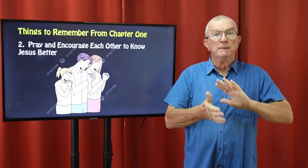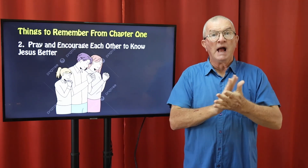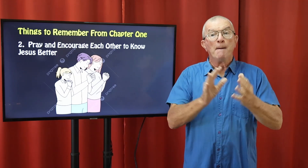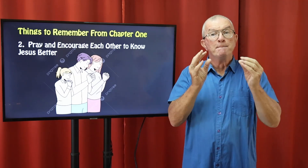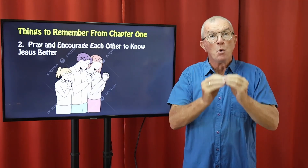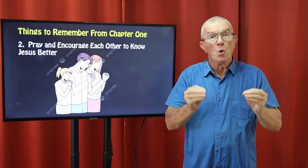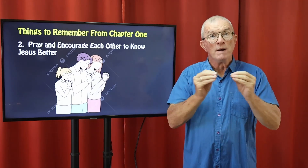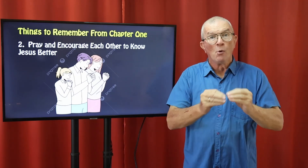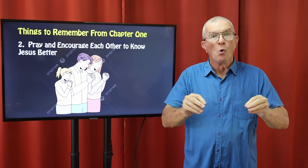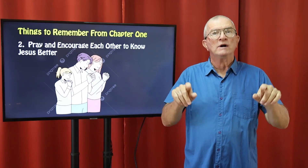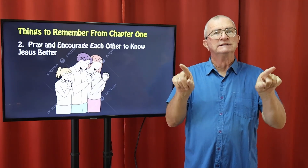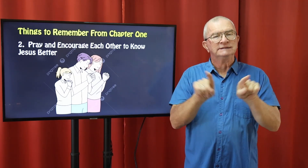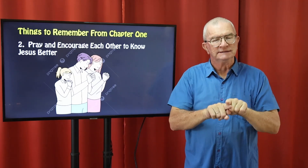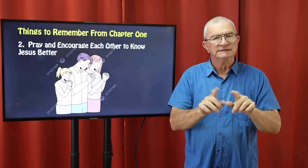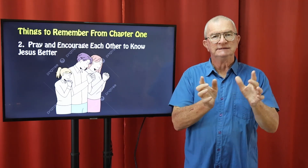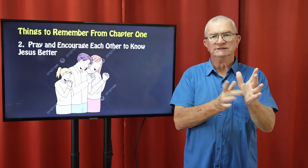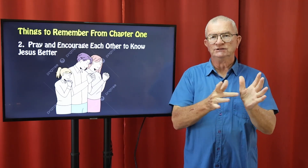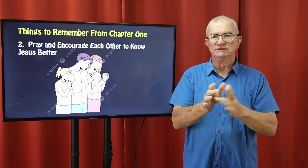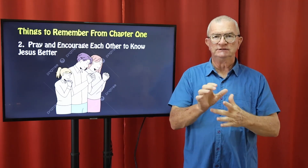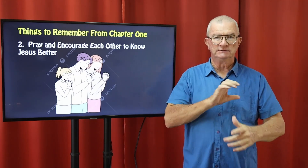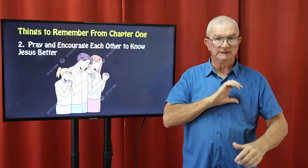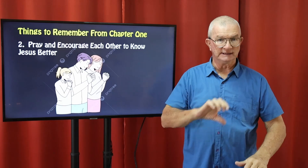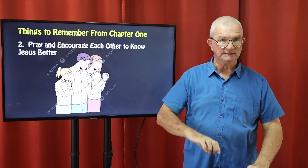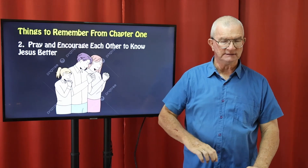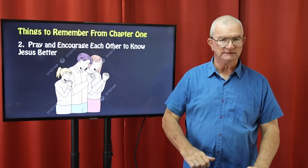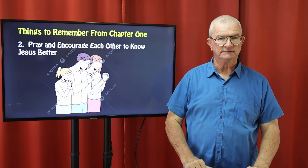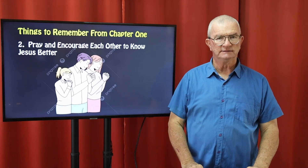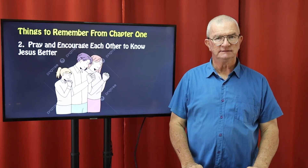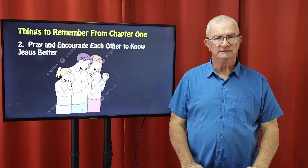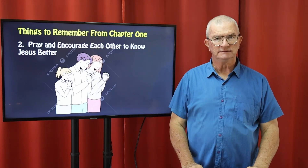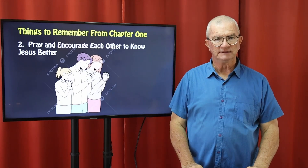other to become more and more like Jesus Christ.